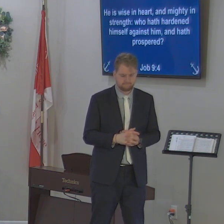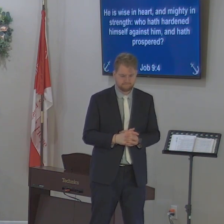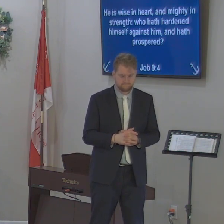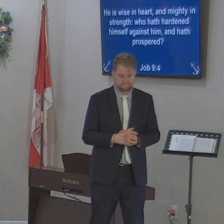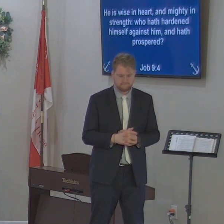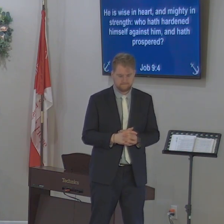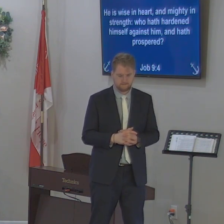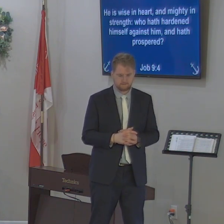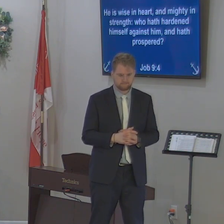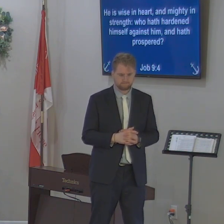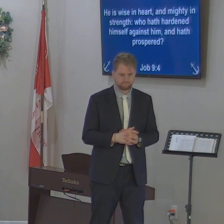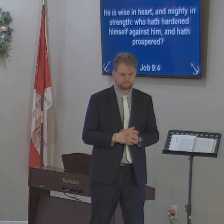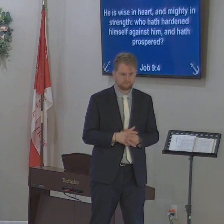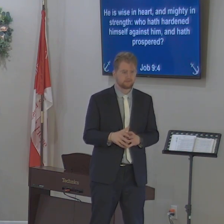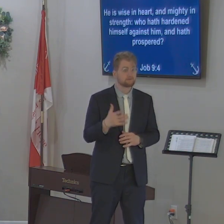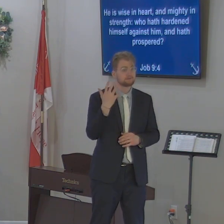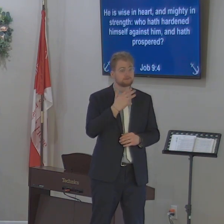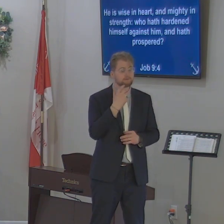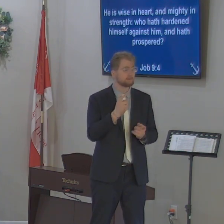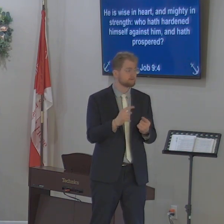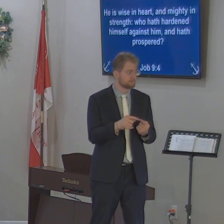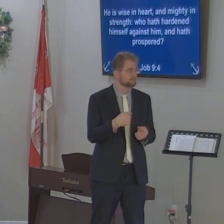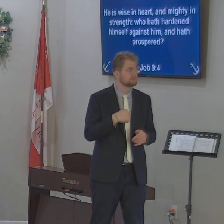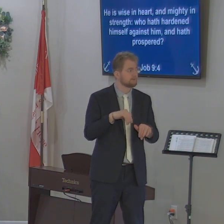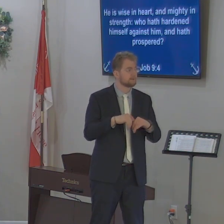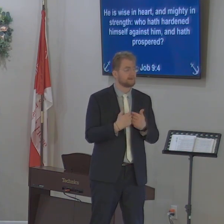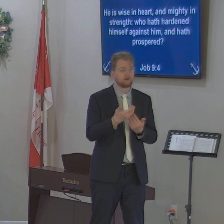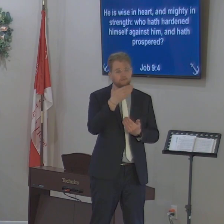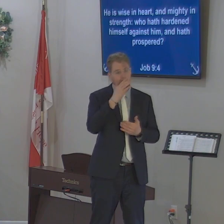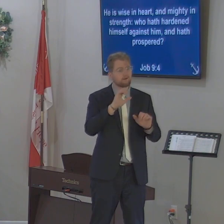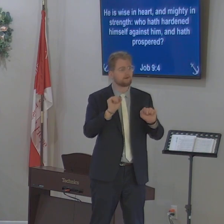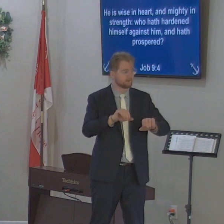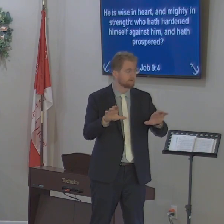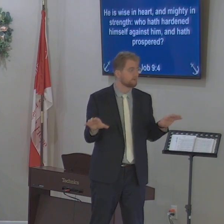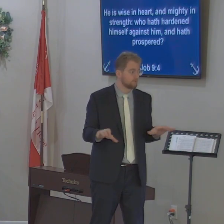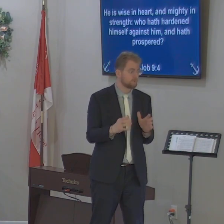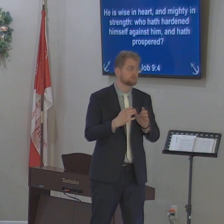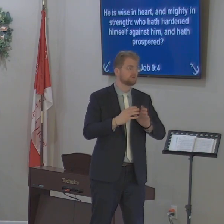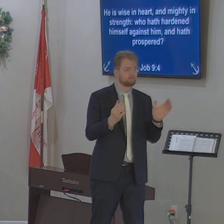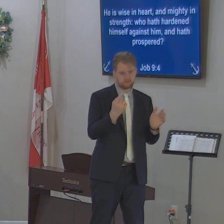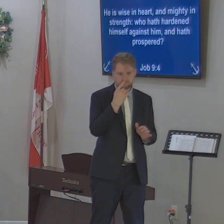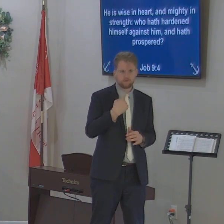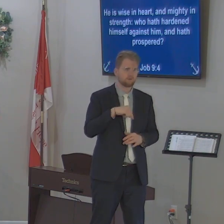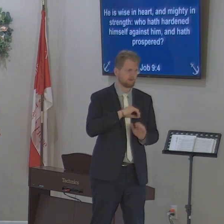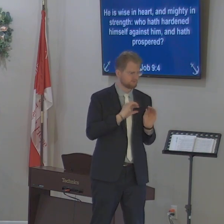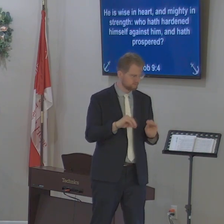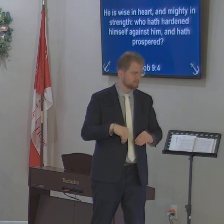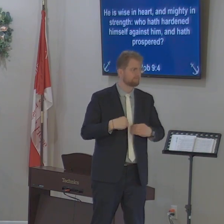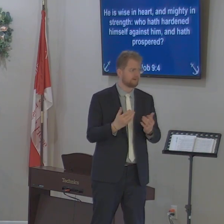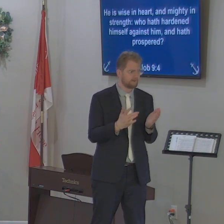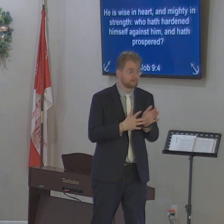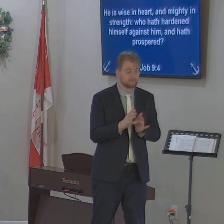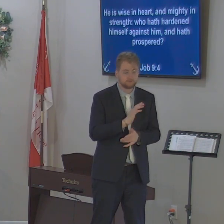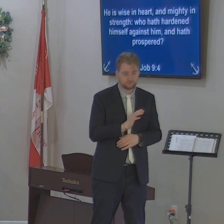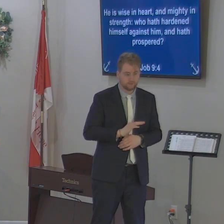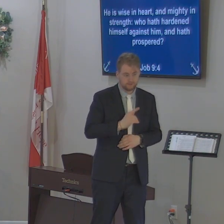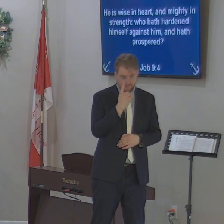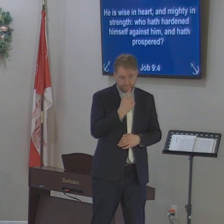It's amazing to me how God could do so much for us, providing Jesus Christ for our